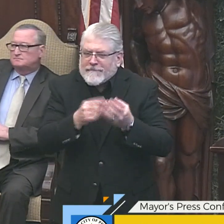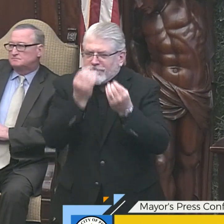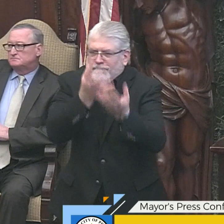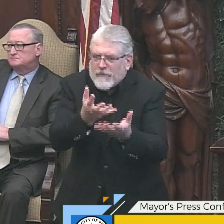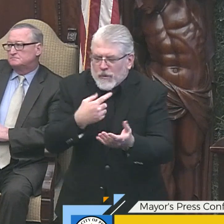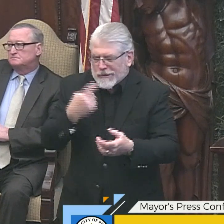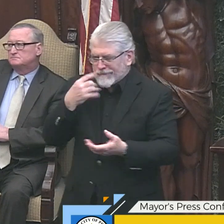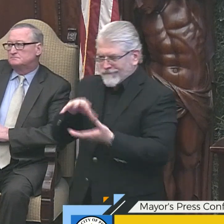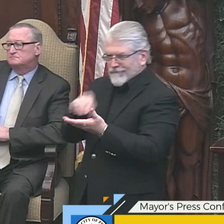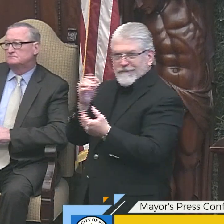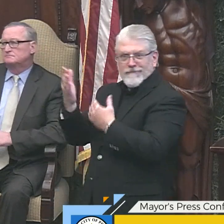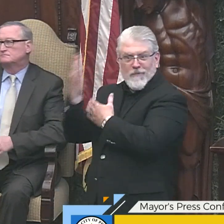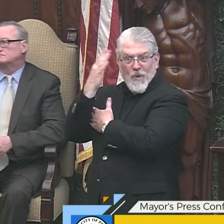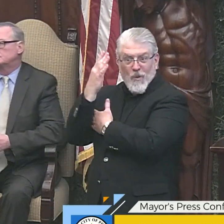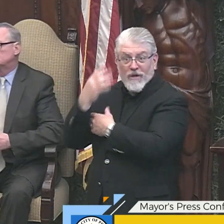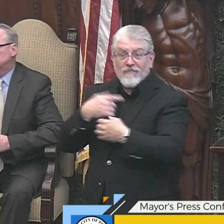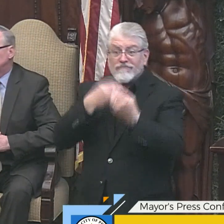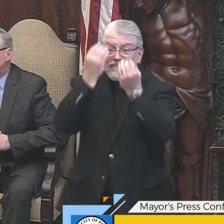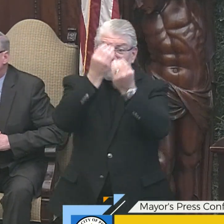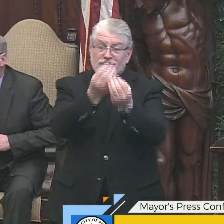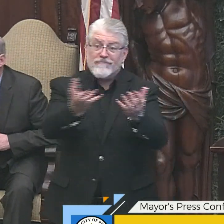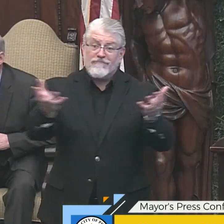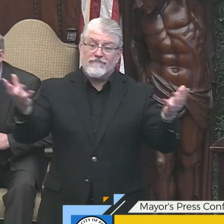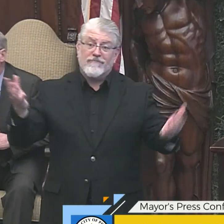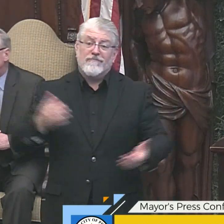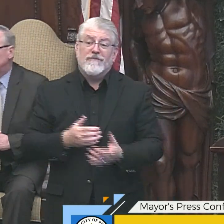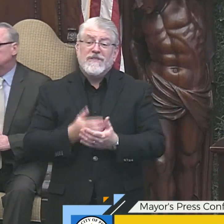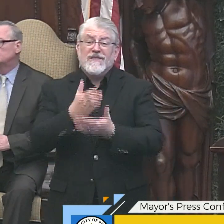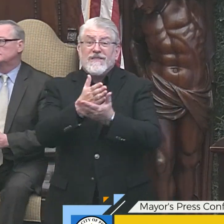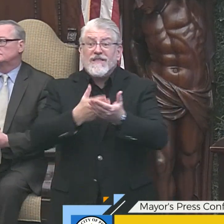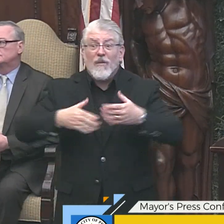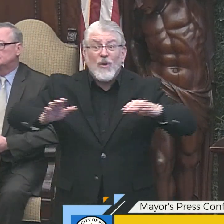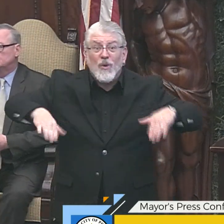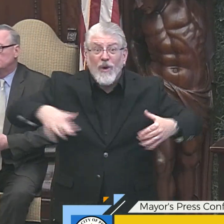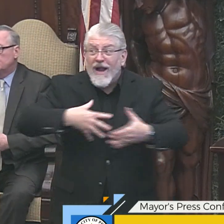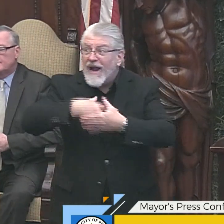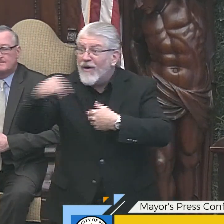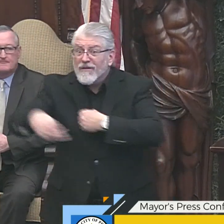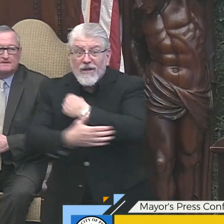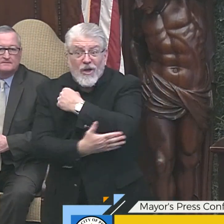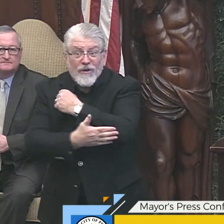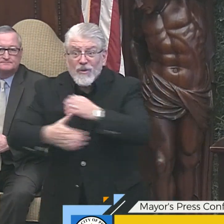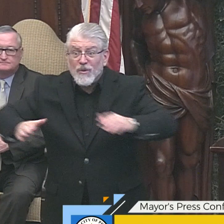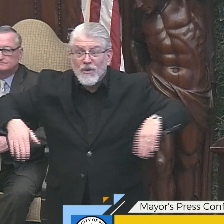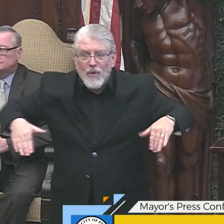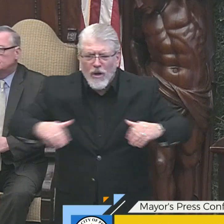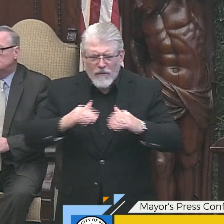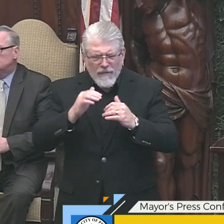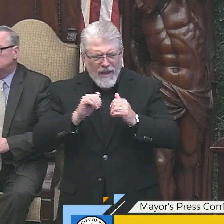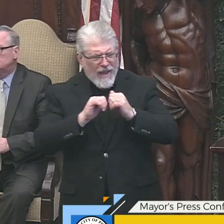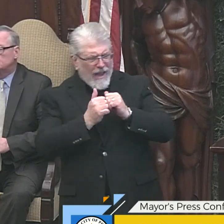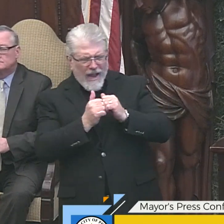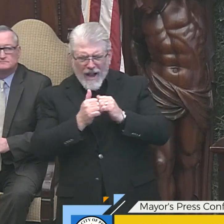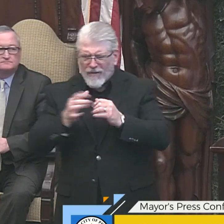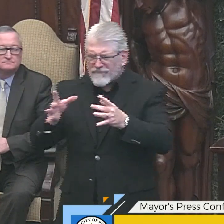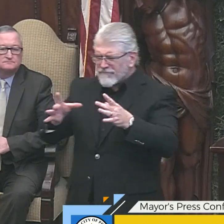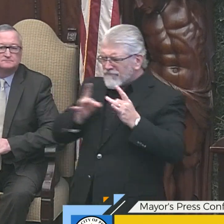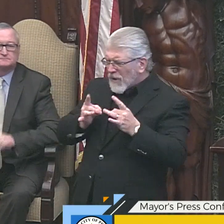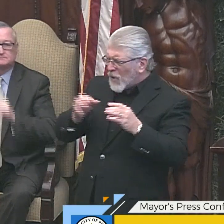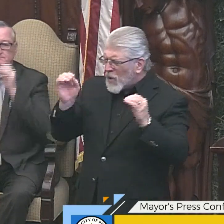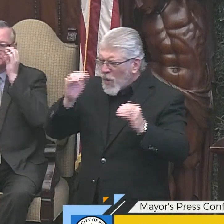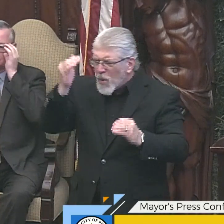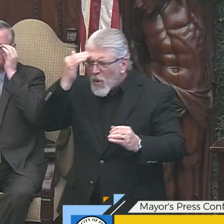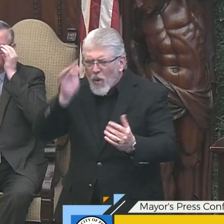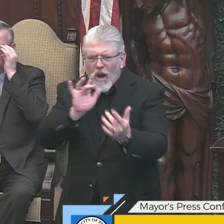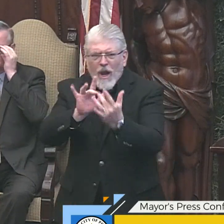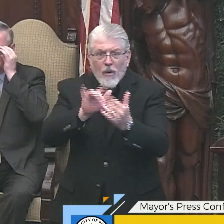that at least some of them did not travel internationally and had no known or recognized contact to another unknown case. So